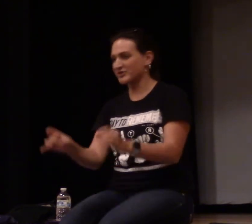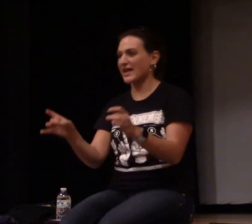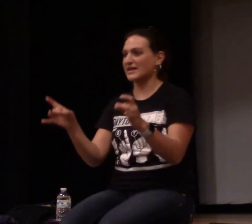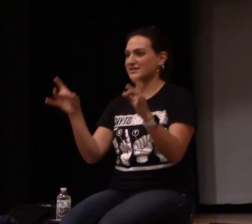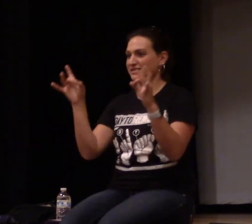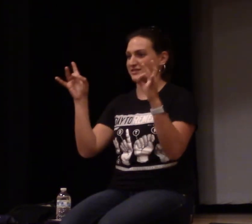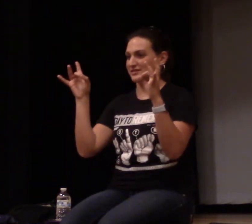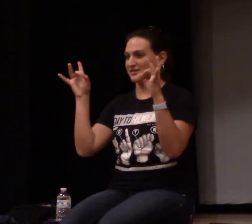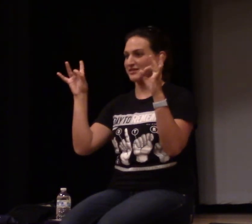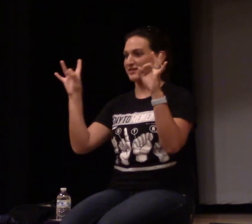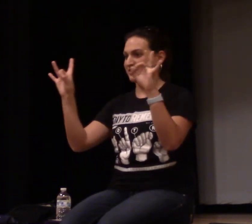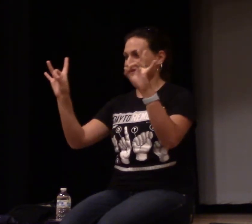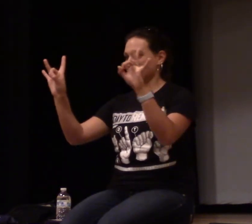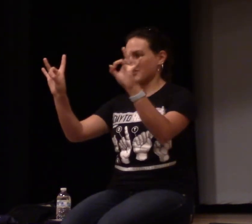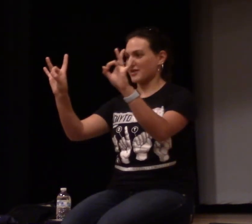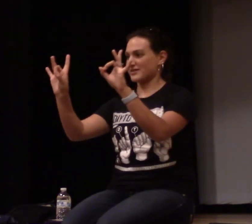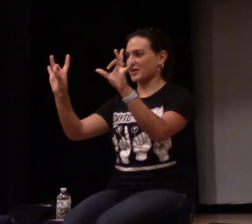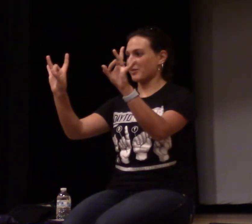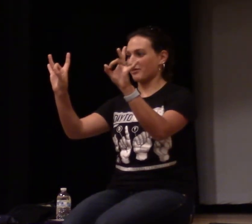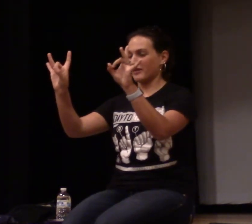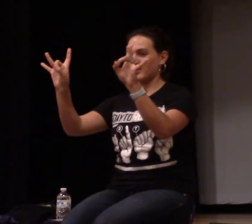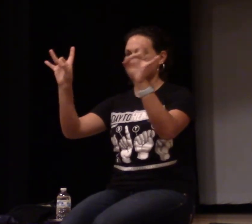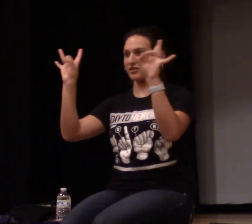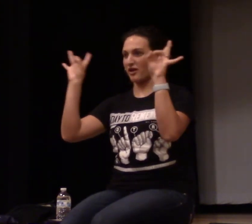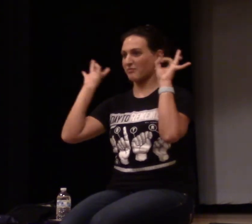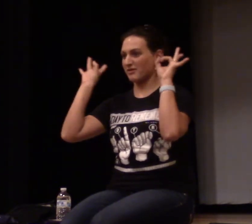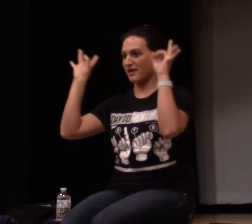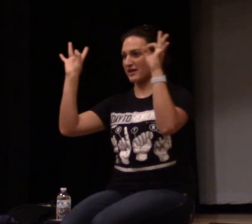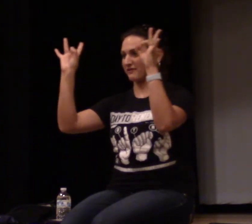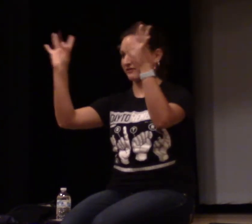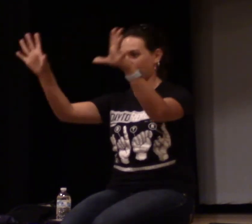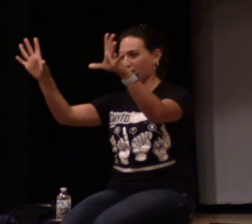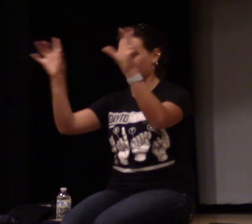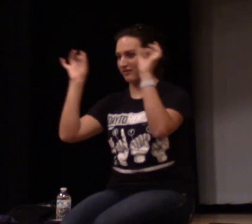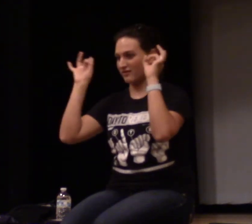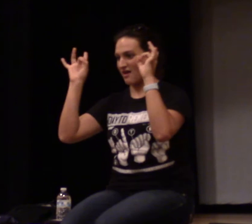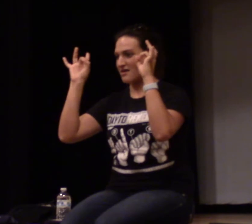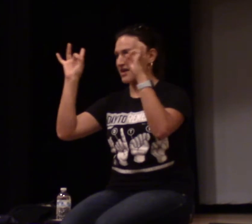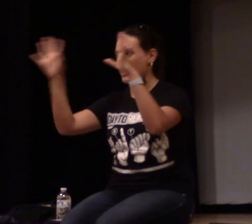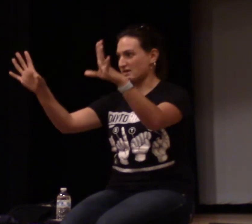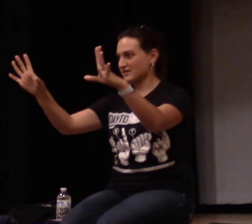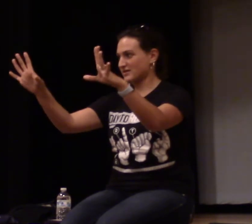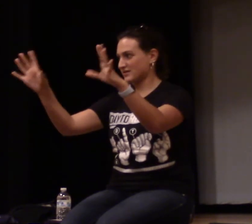hate. So you can take your middle finger and your thumb and you flick it. Hate.